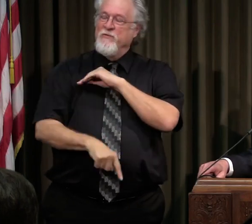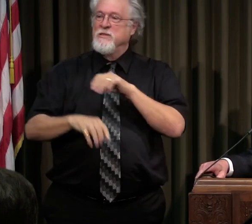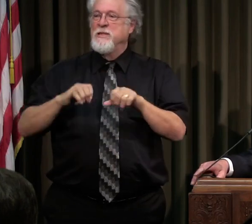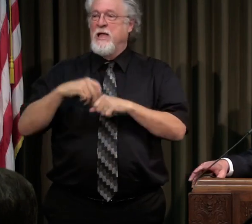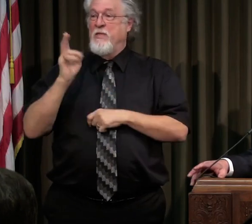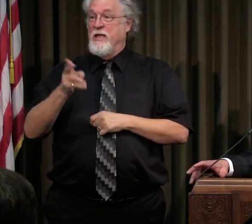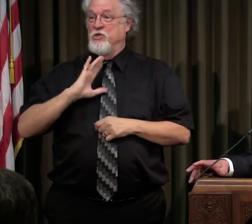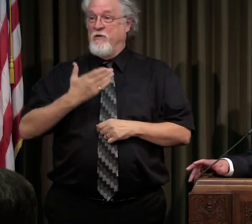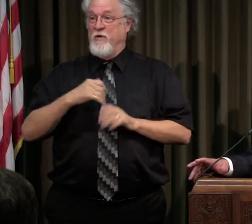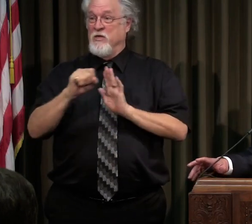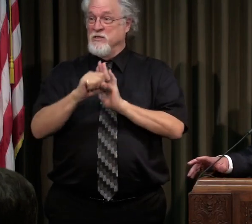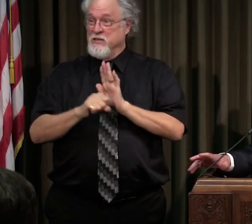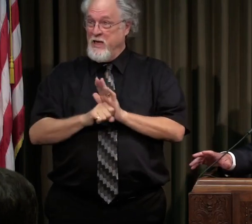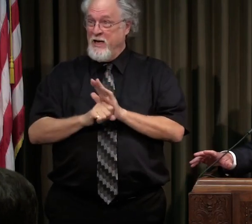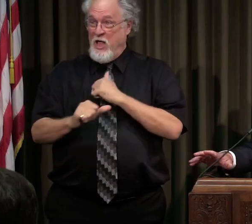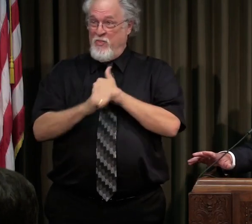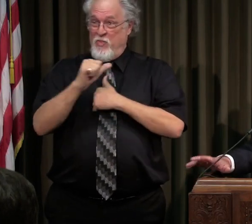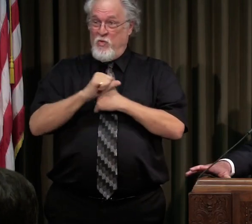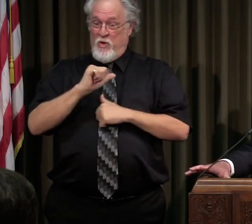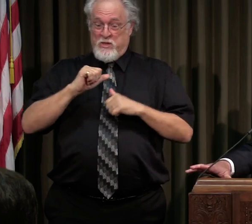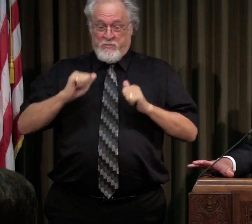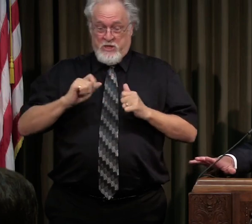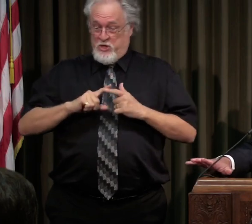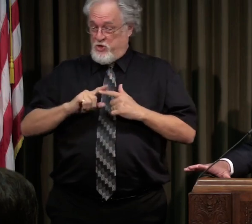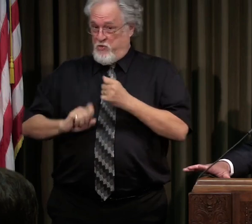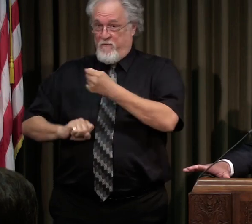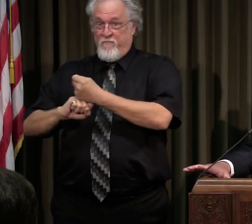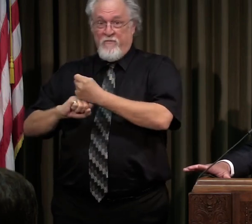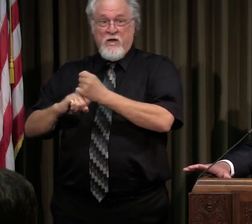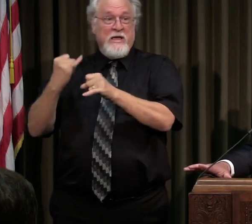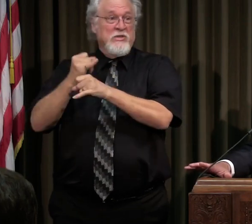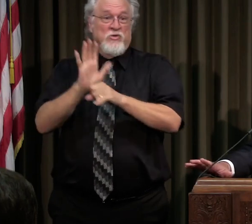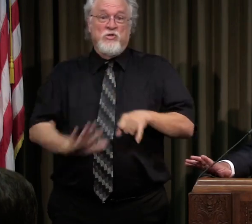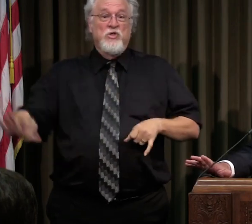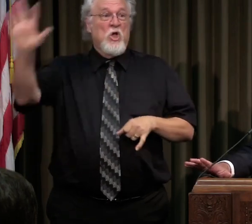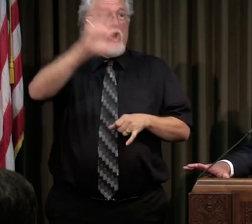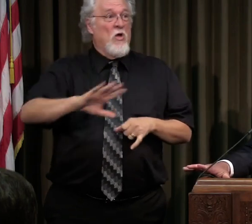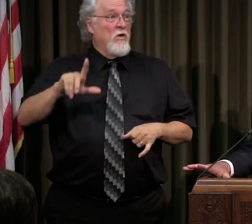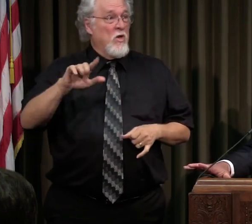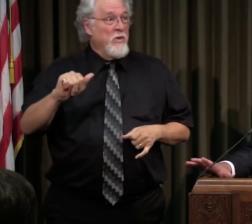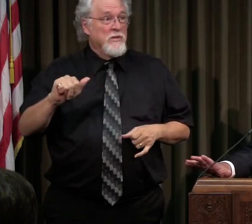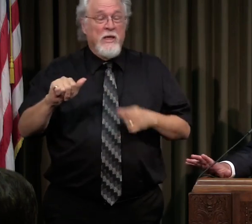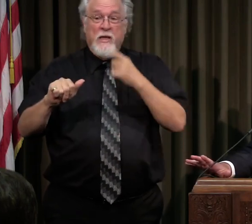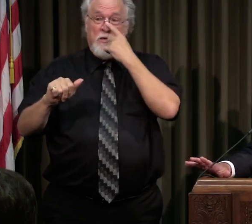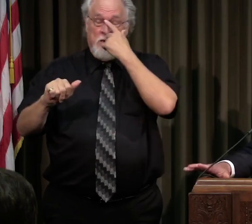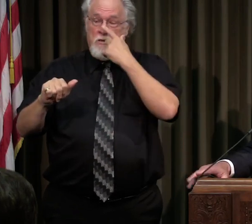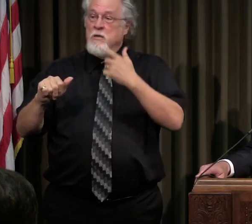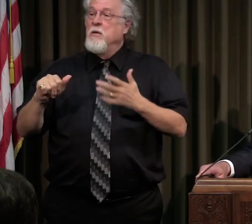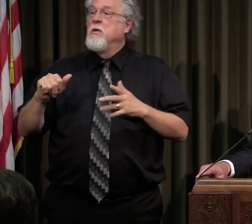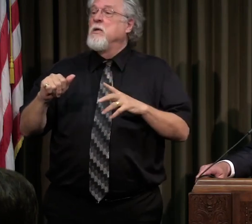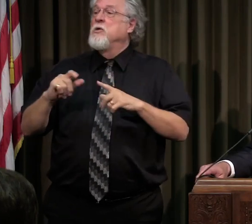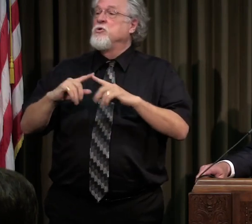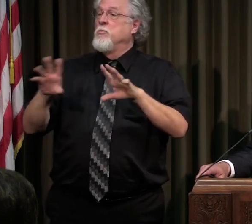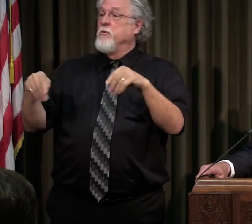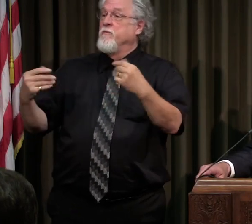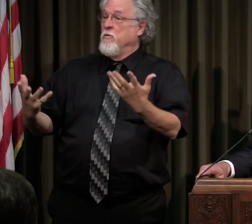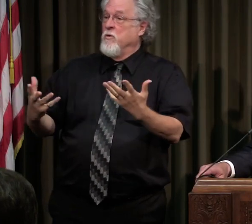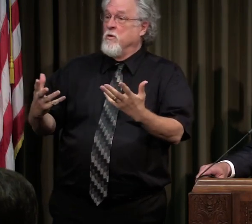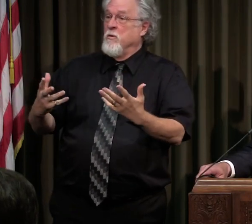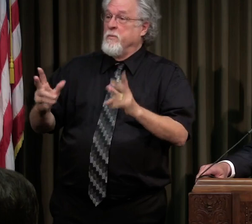deficit that threatens the ability to fund institutions across the state of Louisiana that afford people the opportunity for a better life